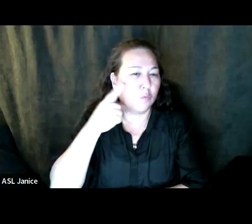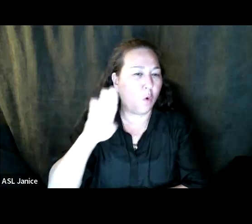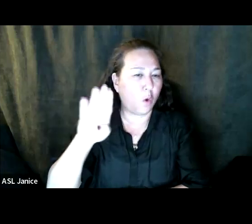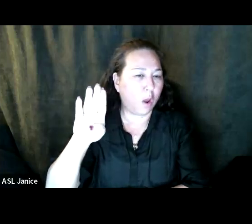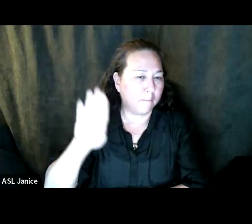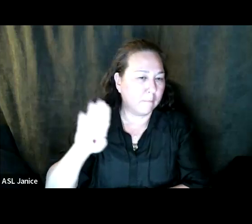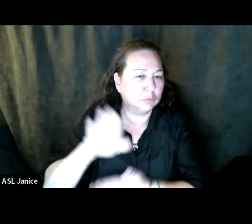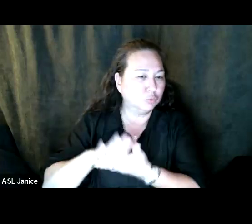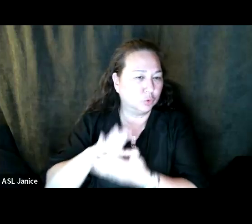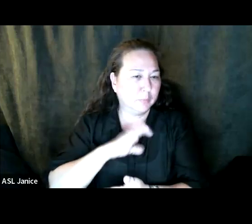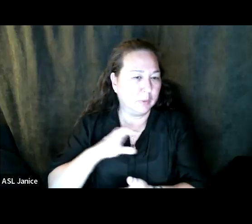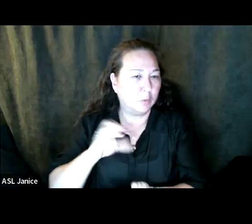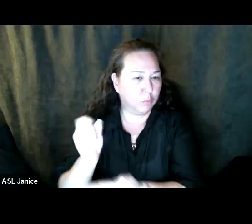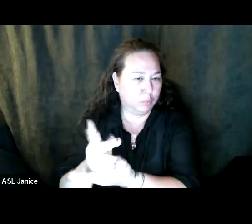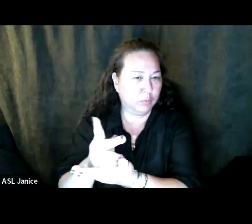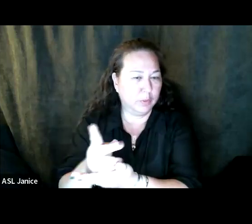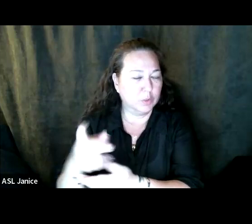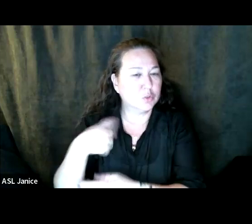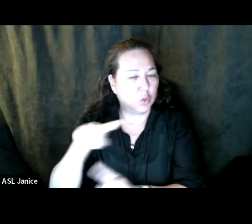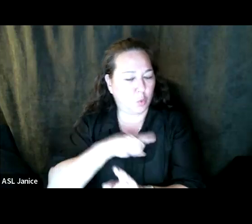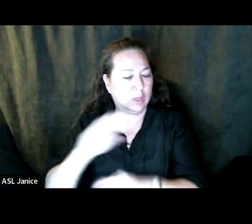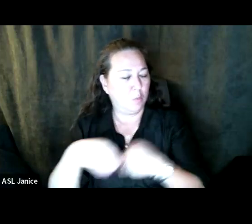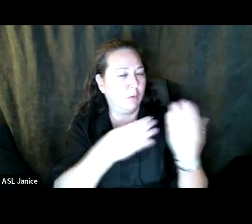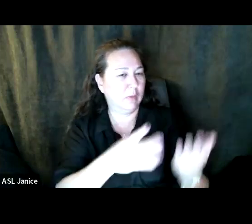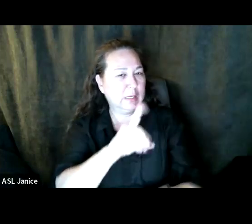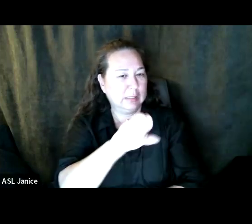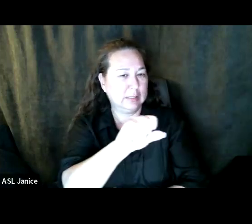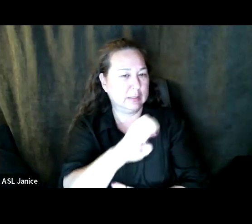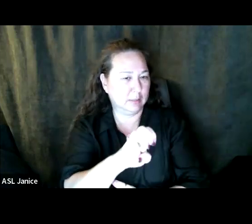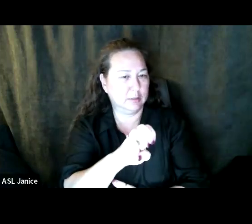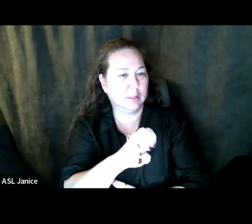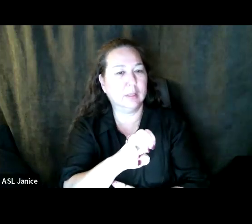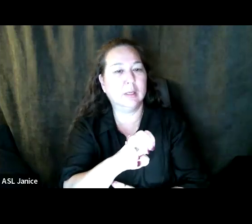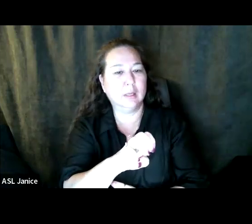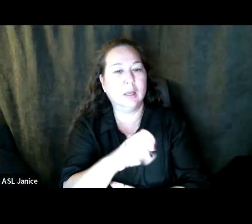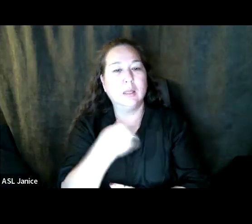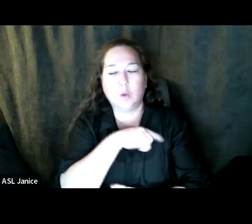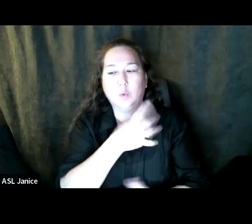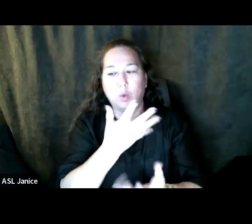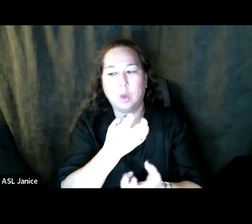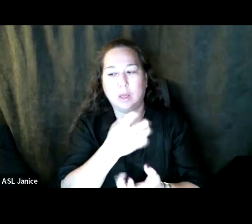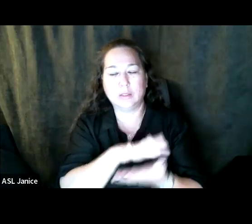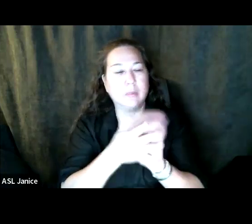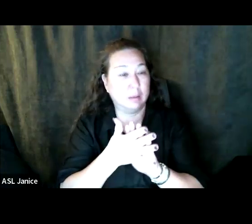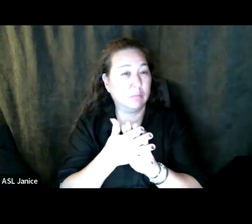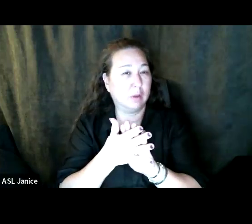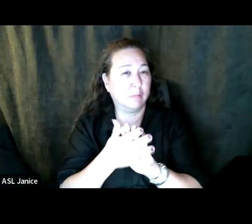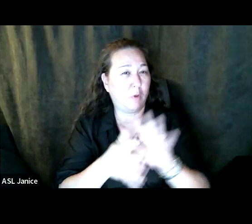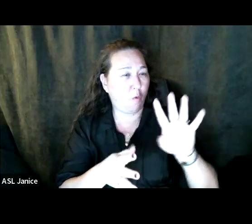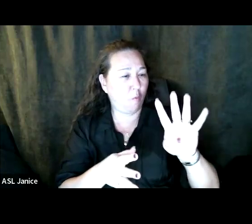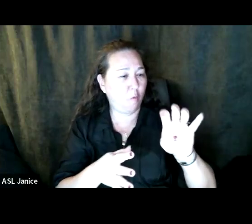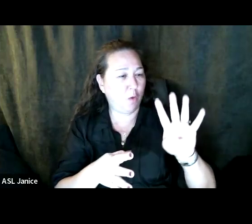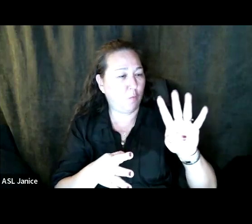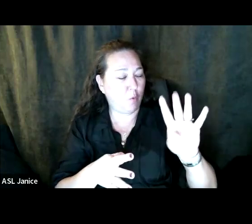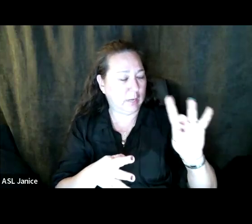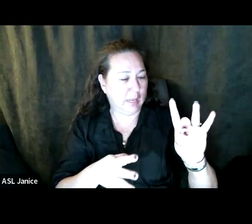maximum enrollment at EMK from 448 to 800 students. This also has to go to the